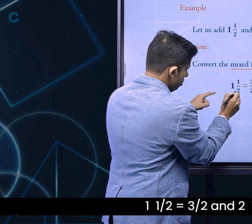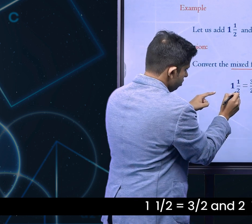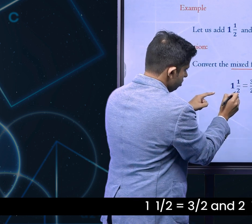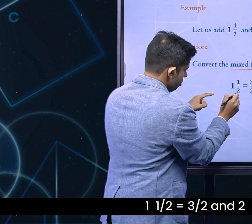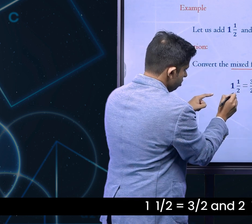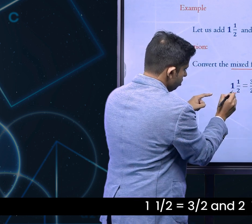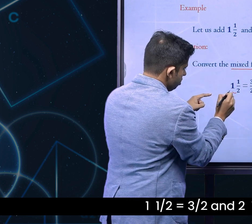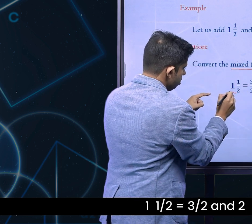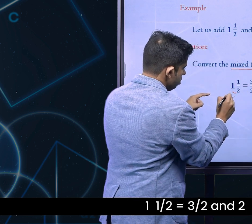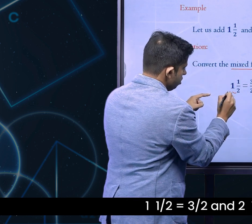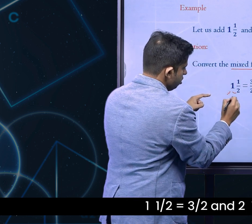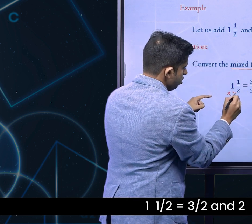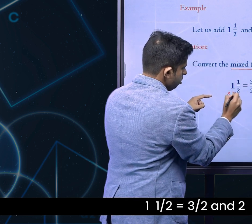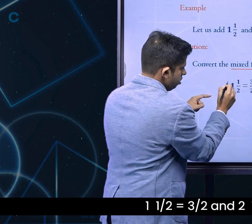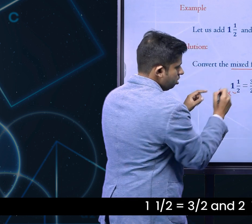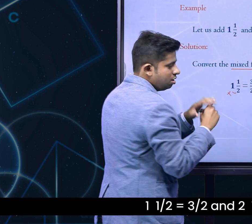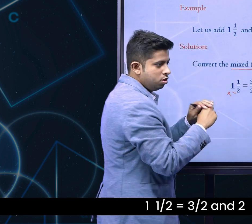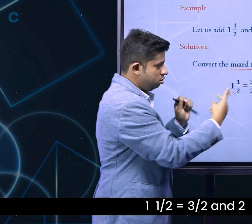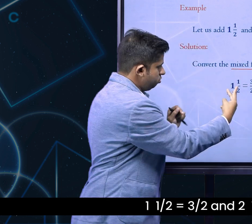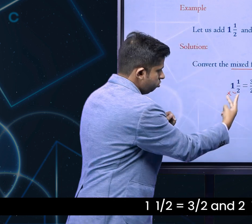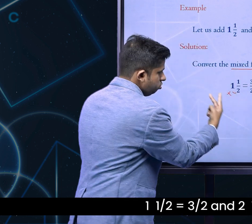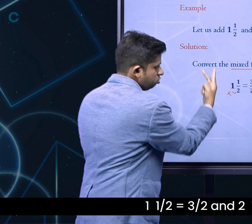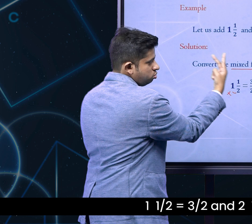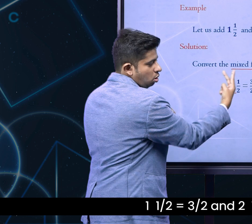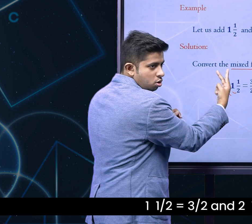one by 2 is equal to 3 by 2.